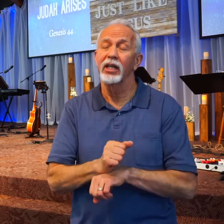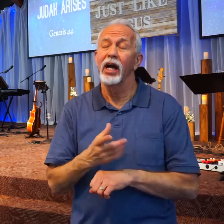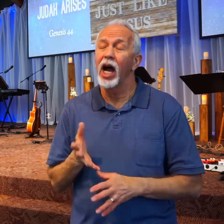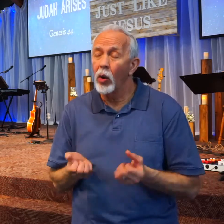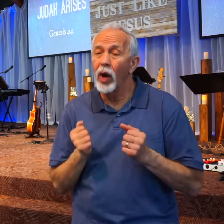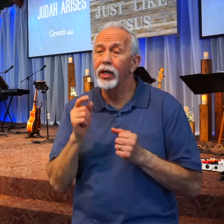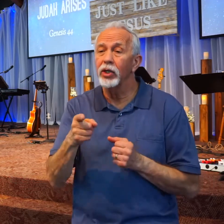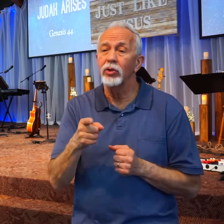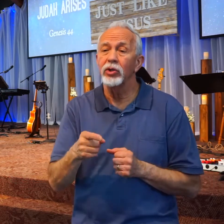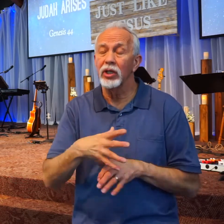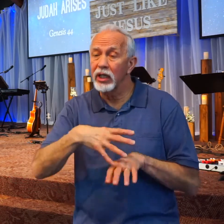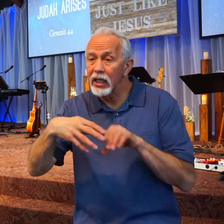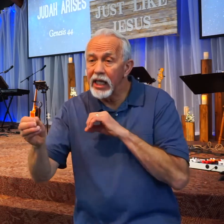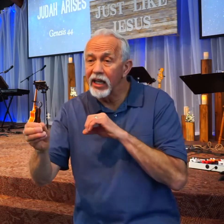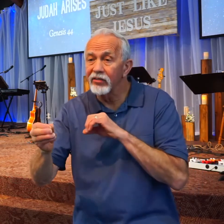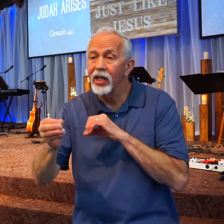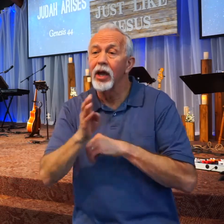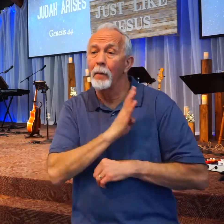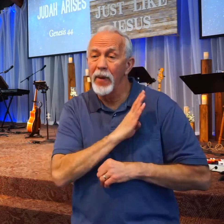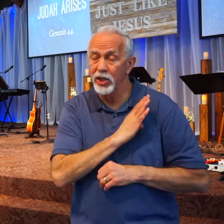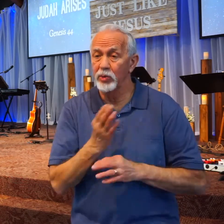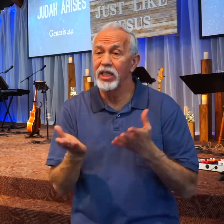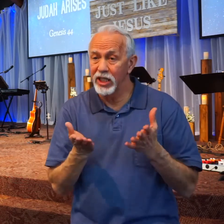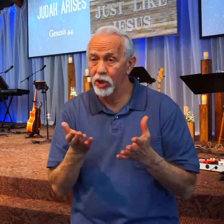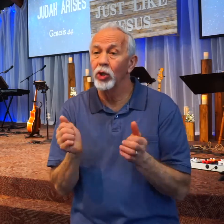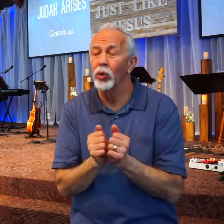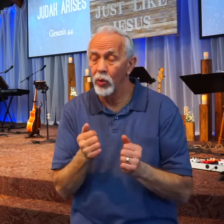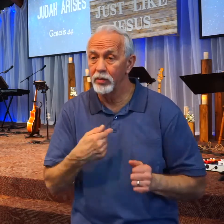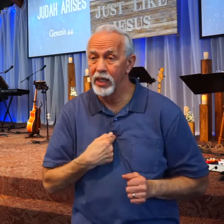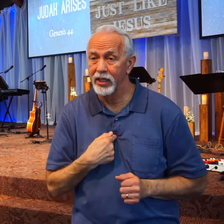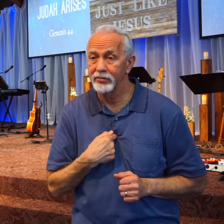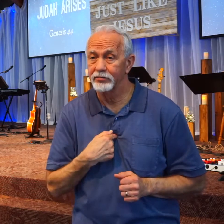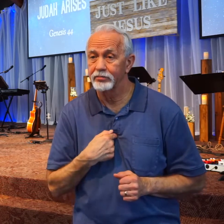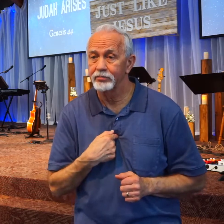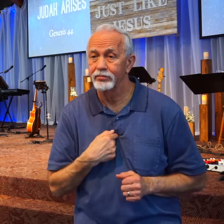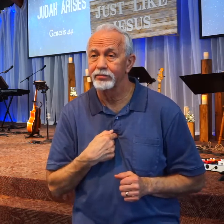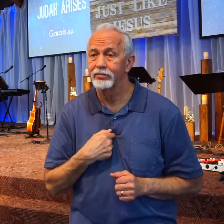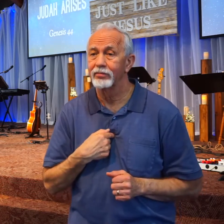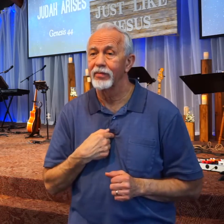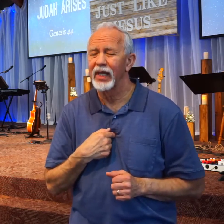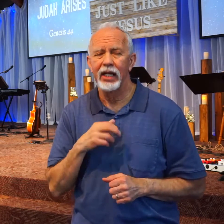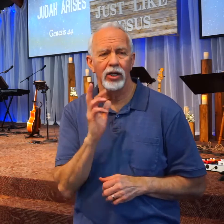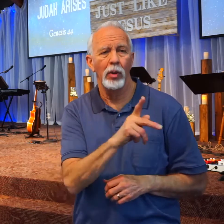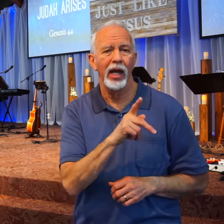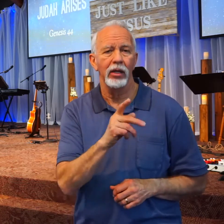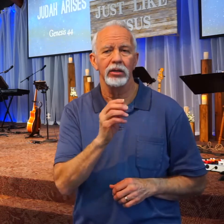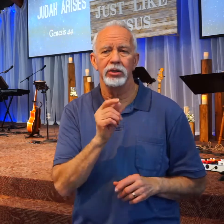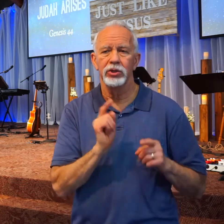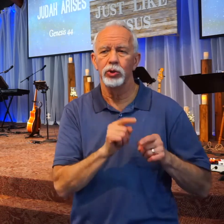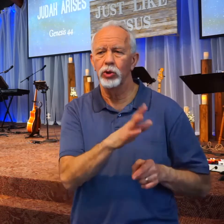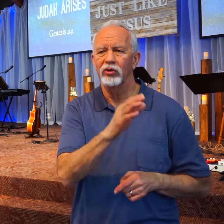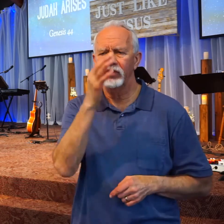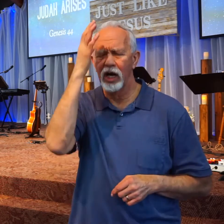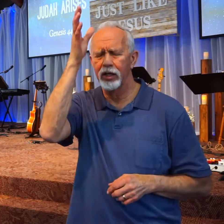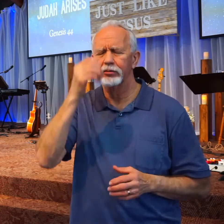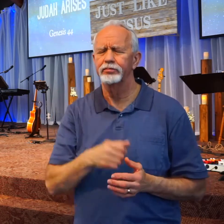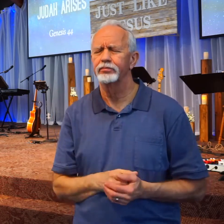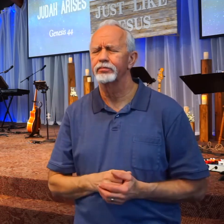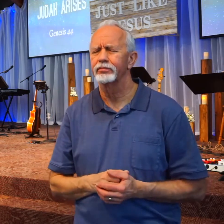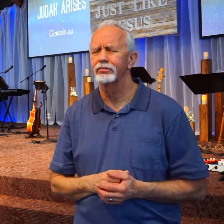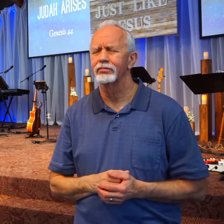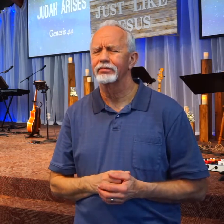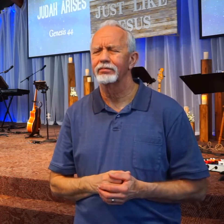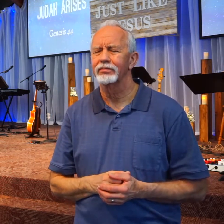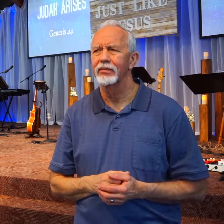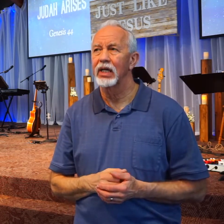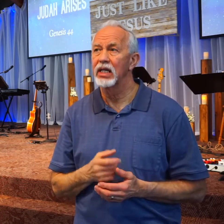you to just leave Benjamin here with me and return to your father. Say it